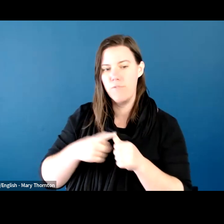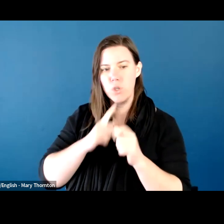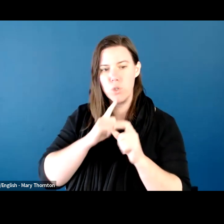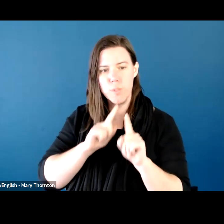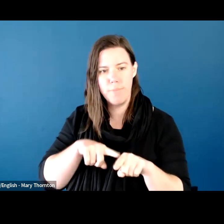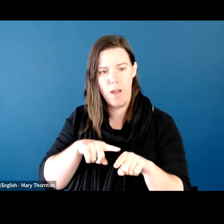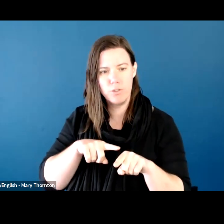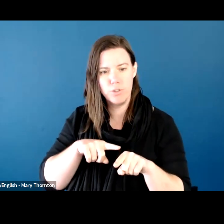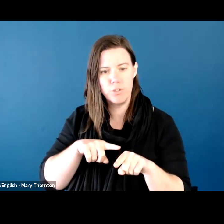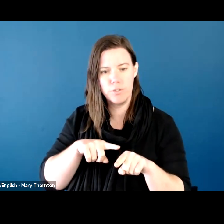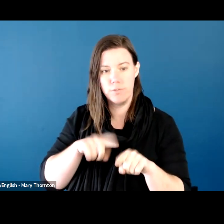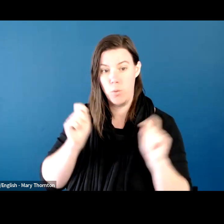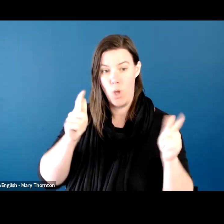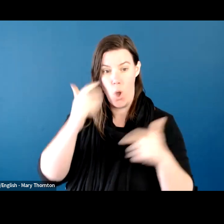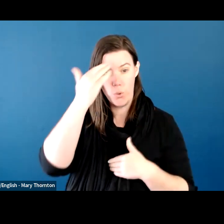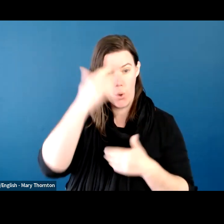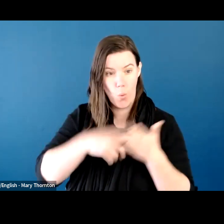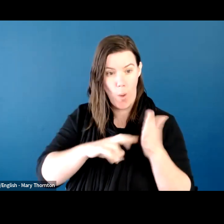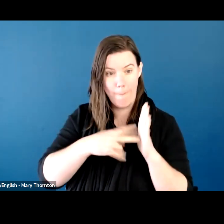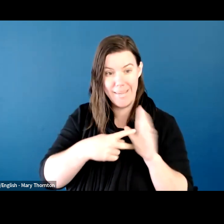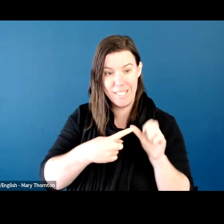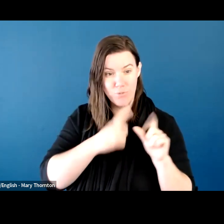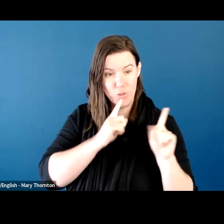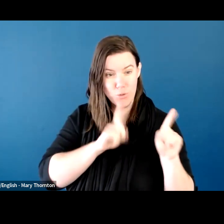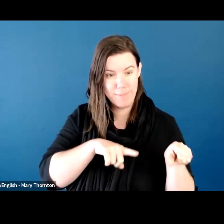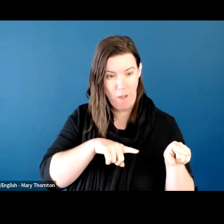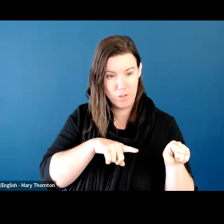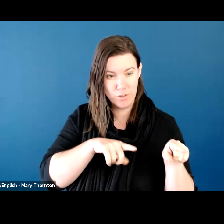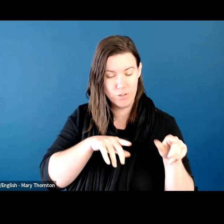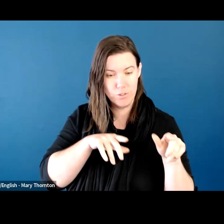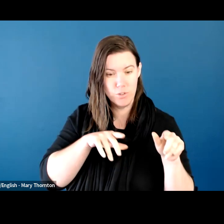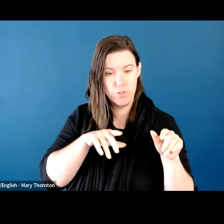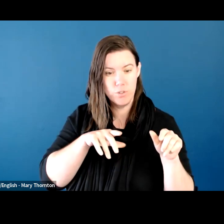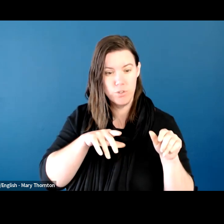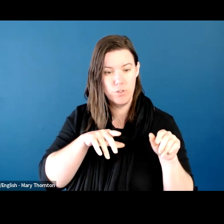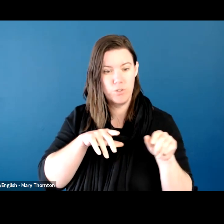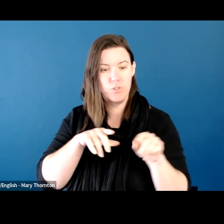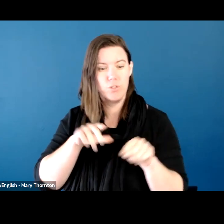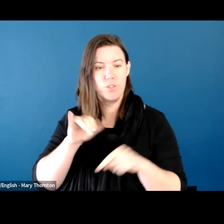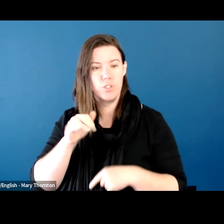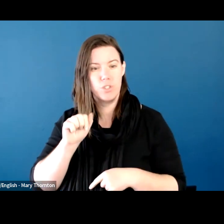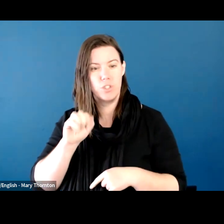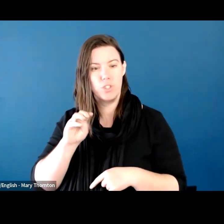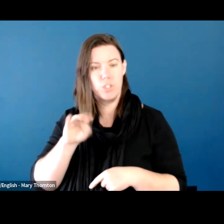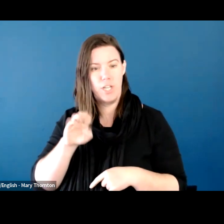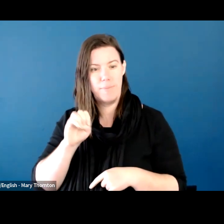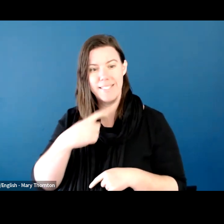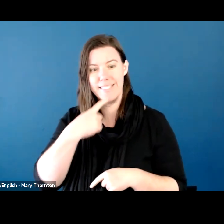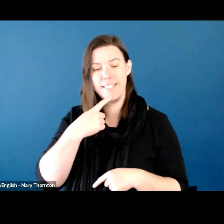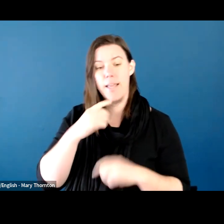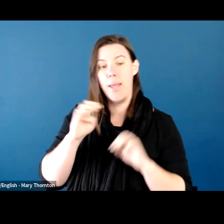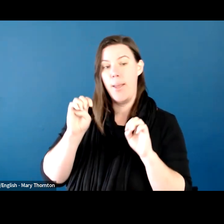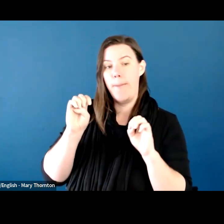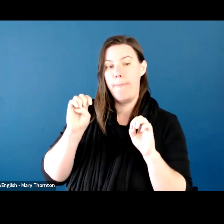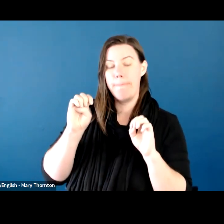have the same understanding of what we mean by that when we say that? Well, I've been coached to say emergency medical